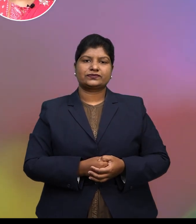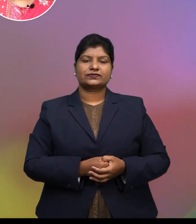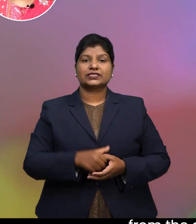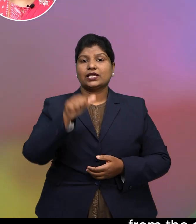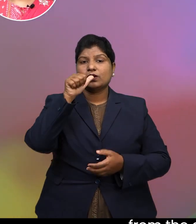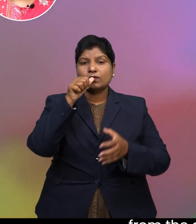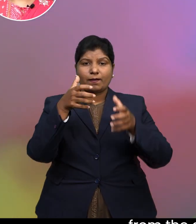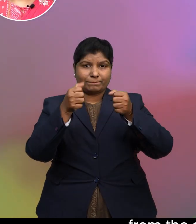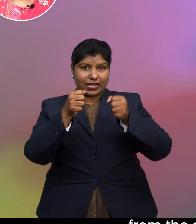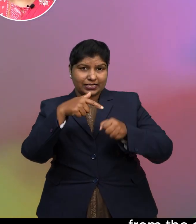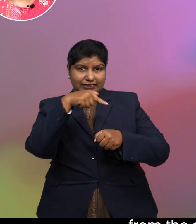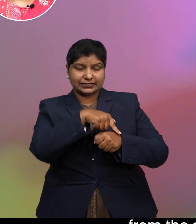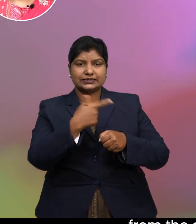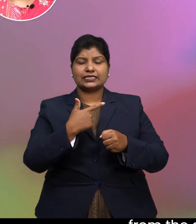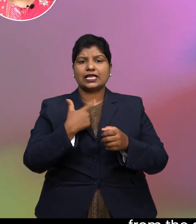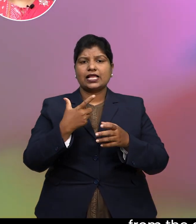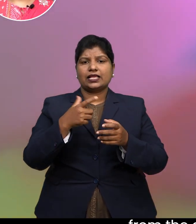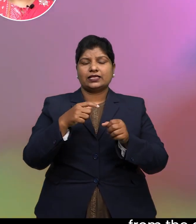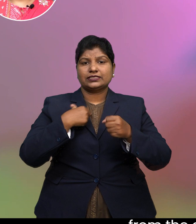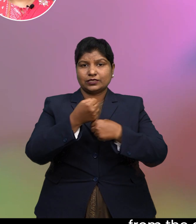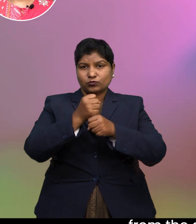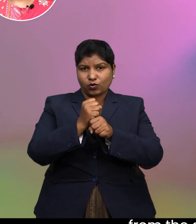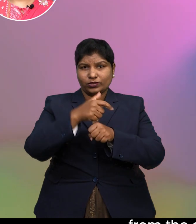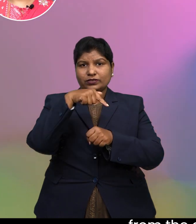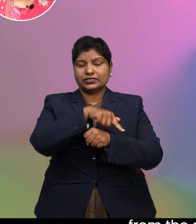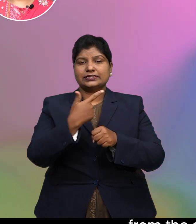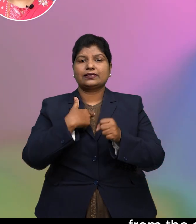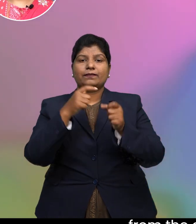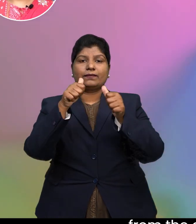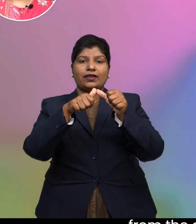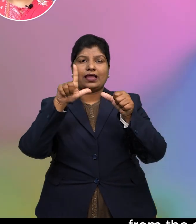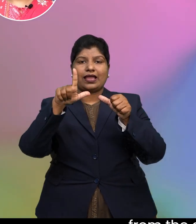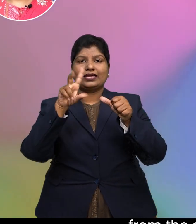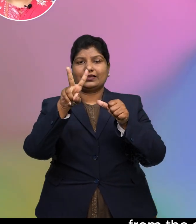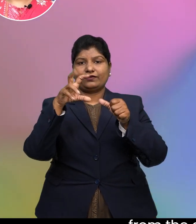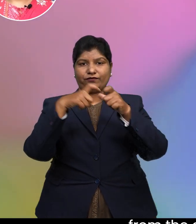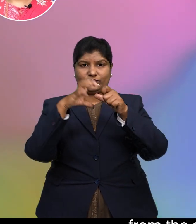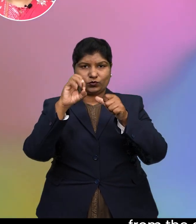Milk production from the alveoli of mammary glands